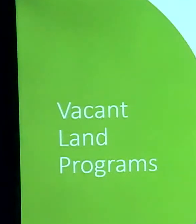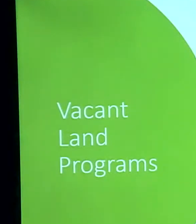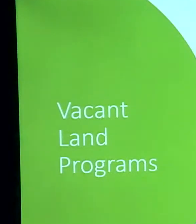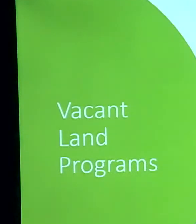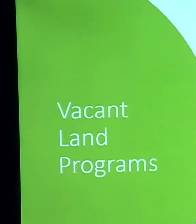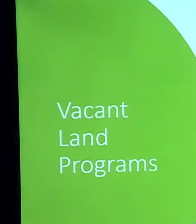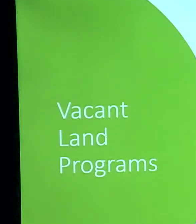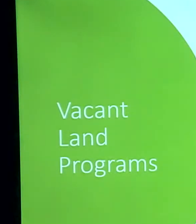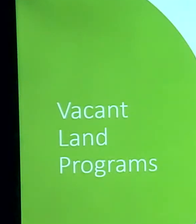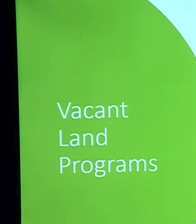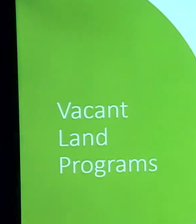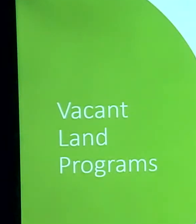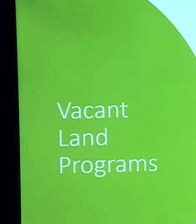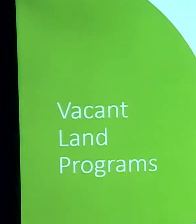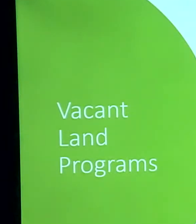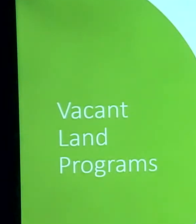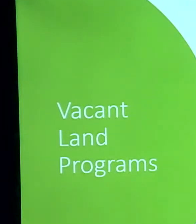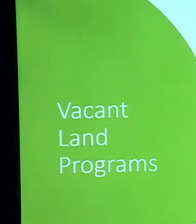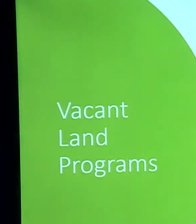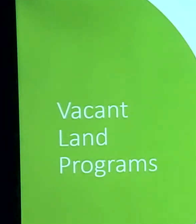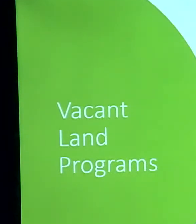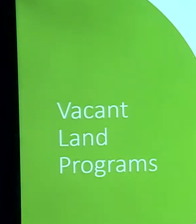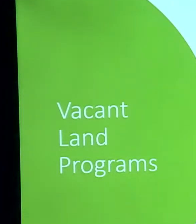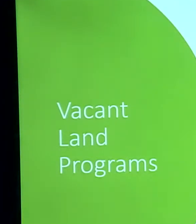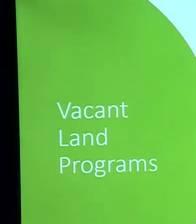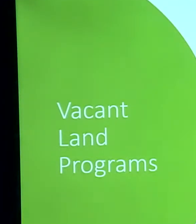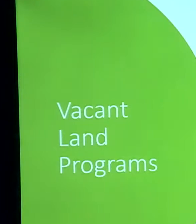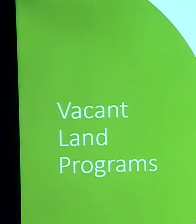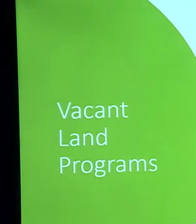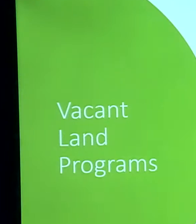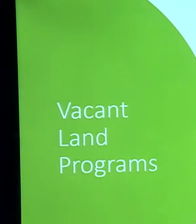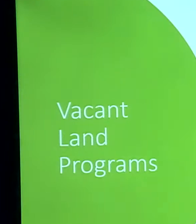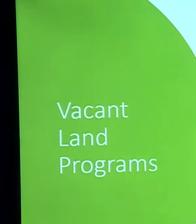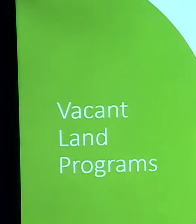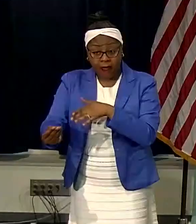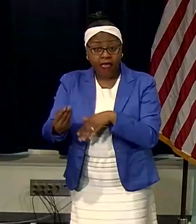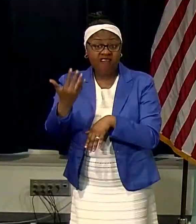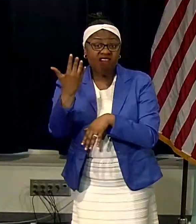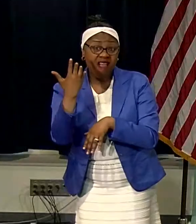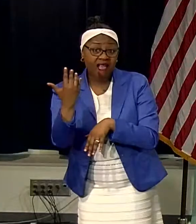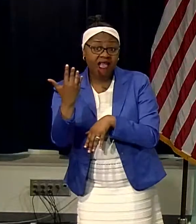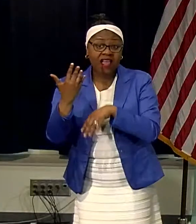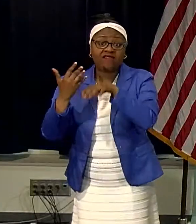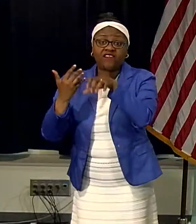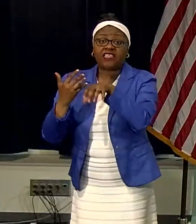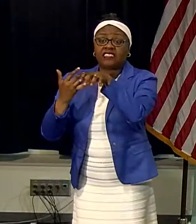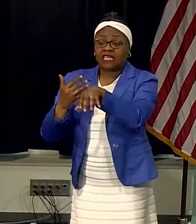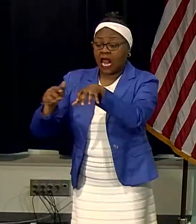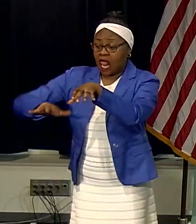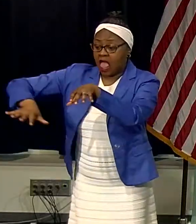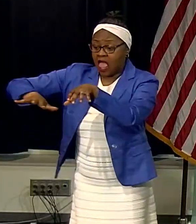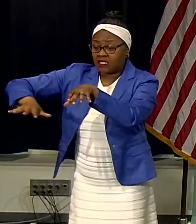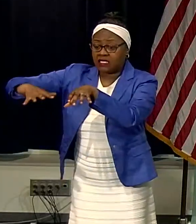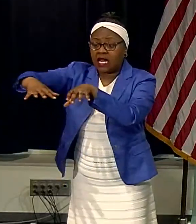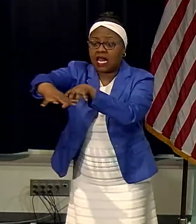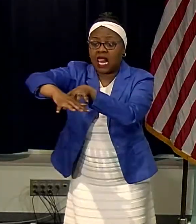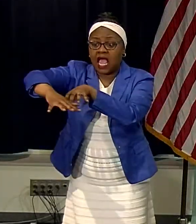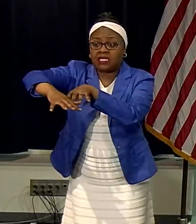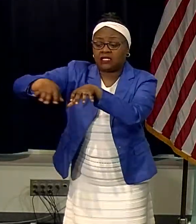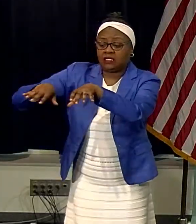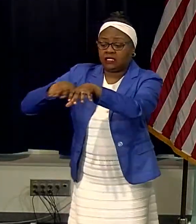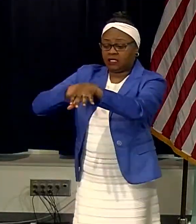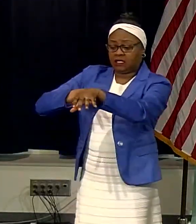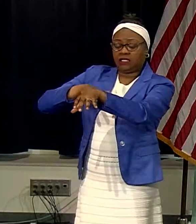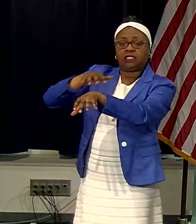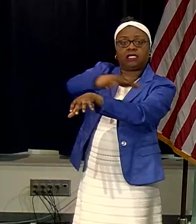with the click of a button, if you are eligible, you could purchase up to 5 side lots at one time, one to the right, one to the left, and 3 to the rear.